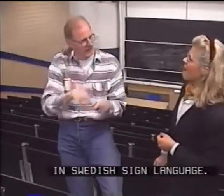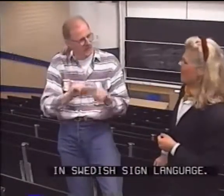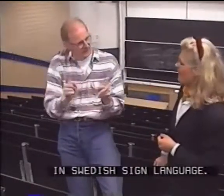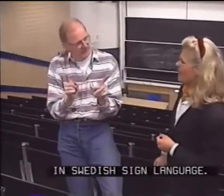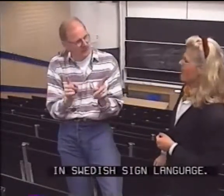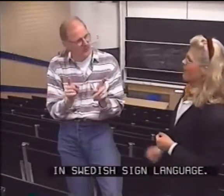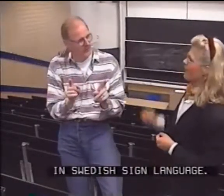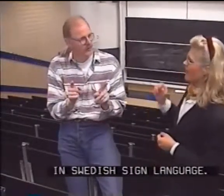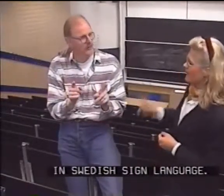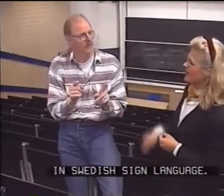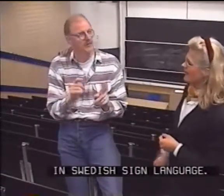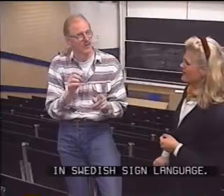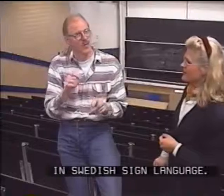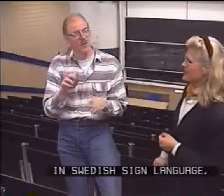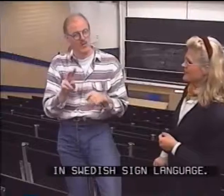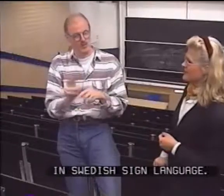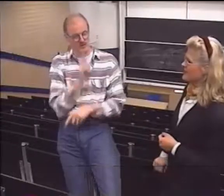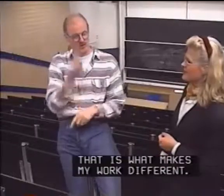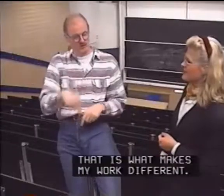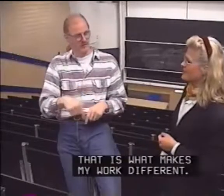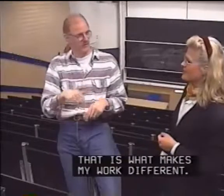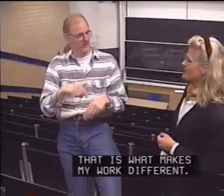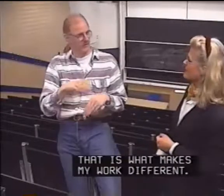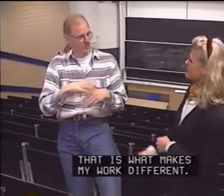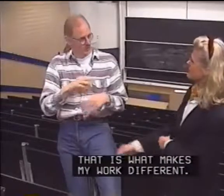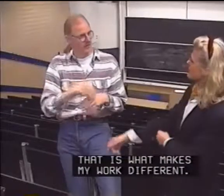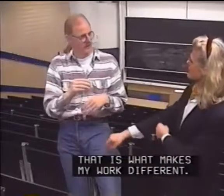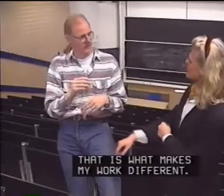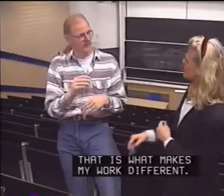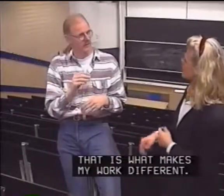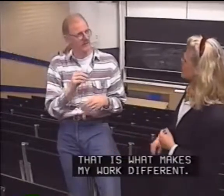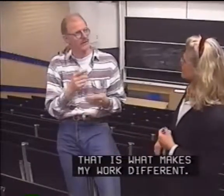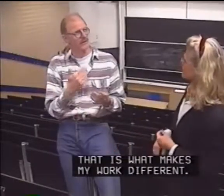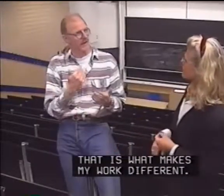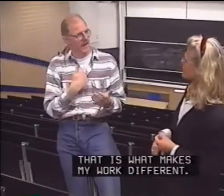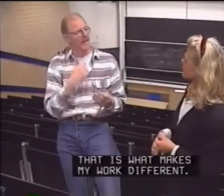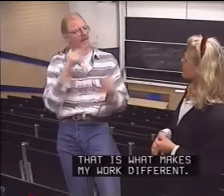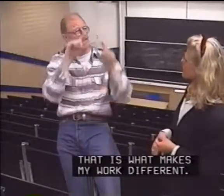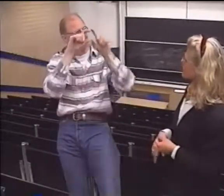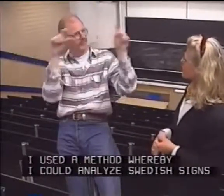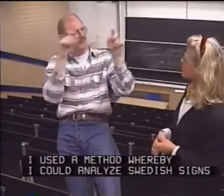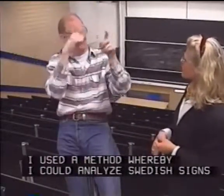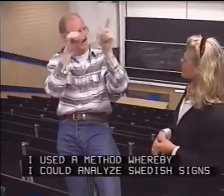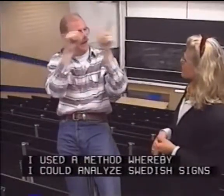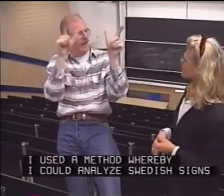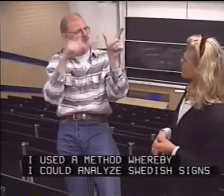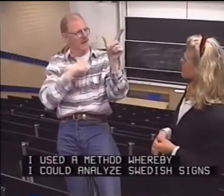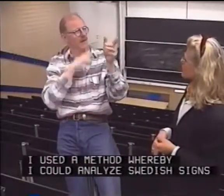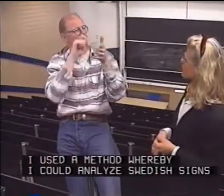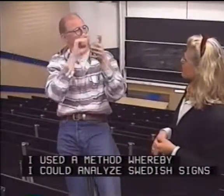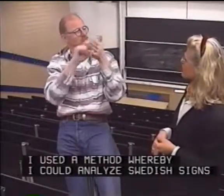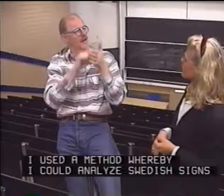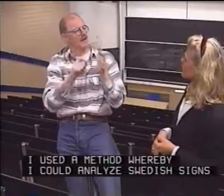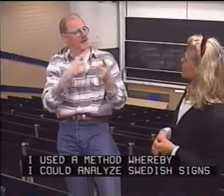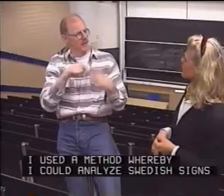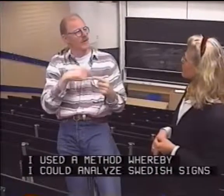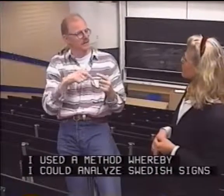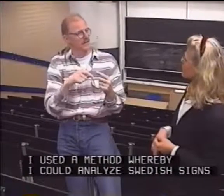sign language. That is what makes my work different. I used the method whereby I could analyze Swedish signs